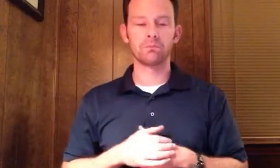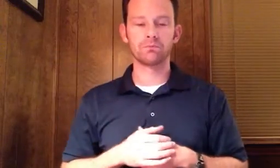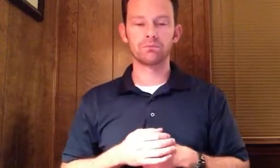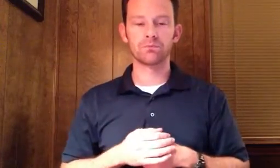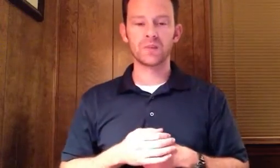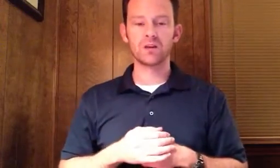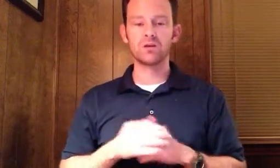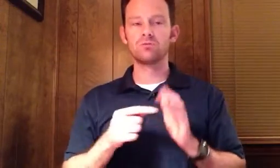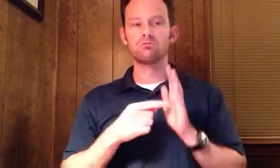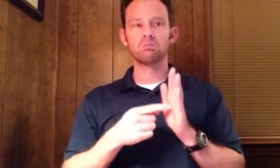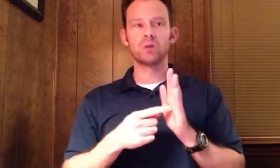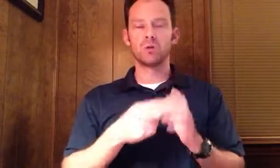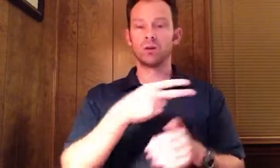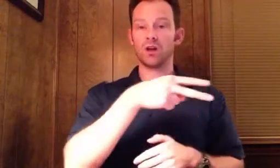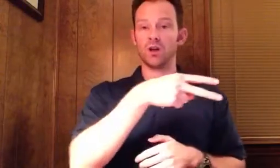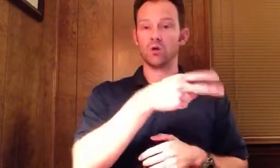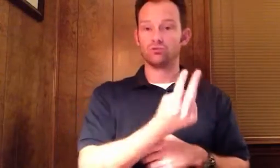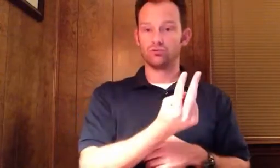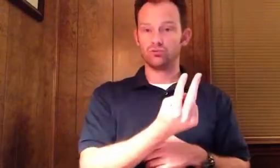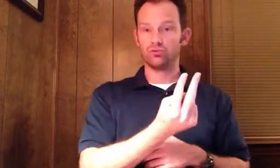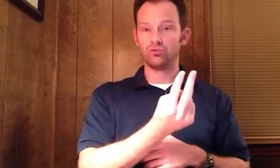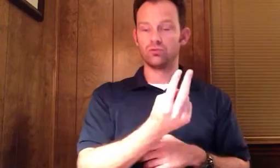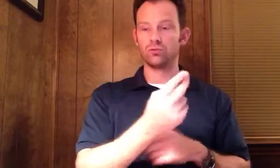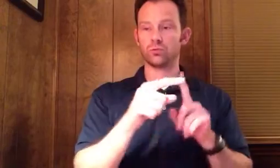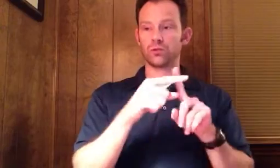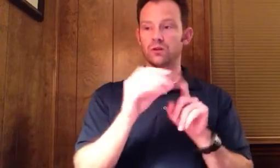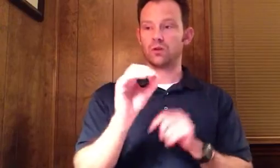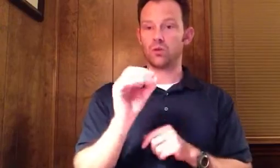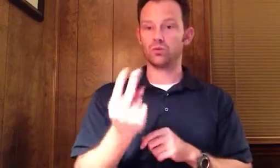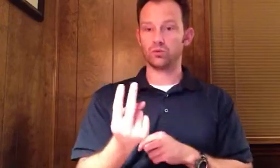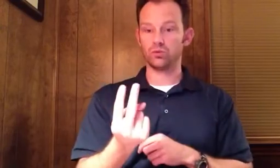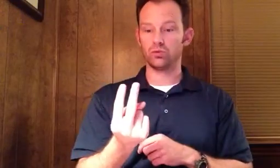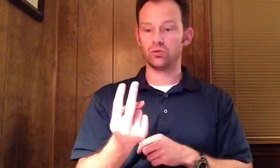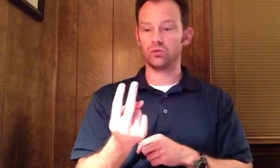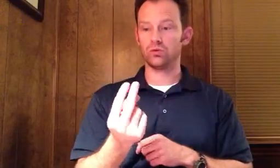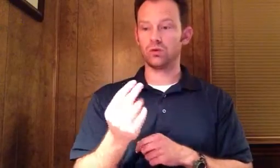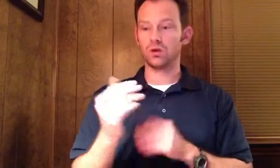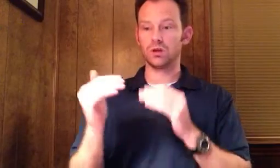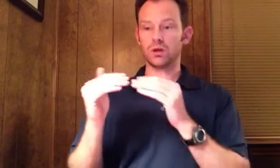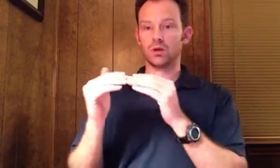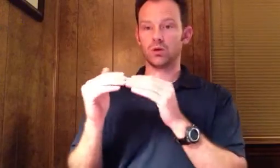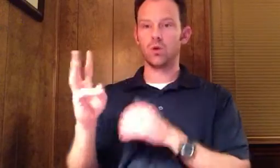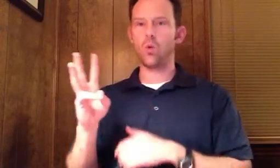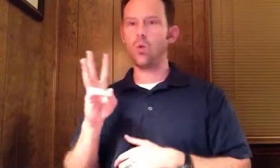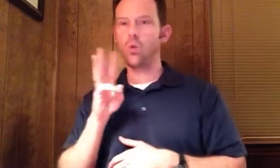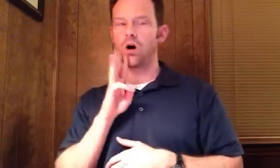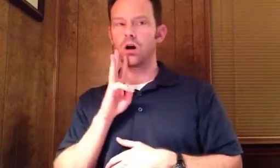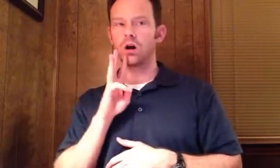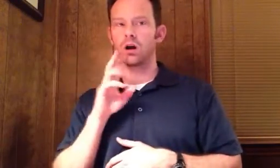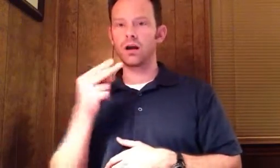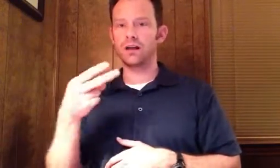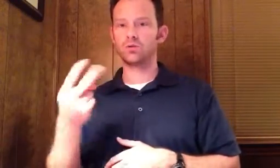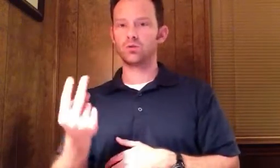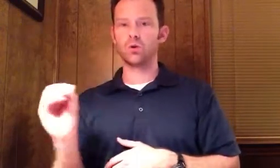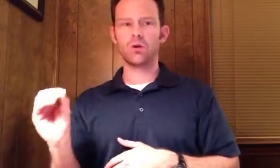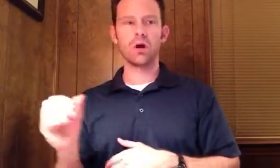gas reacts with oxygen gas to form water. A2 is placed in front of the H2 and the H2O